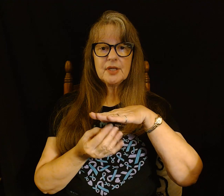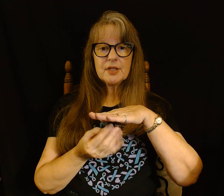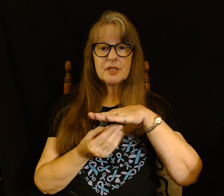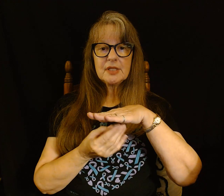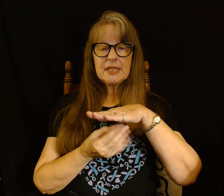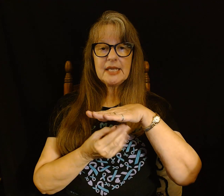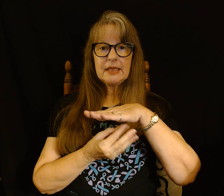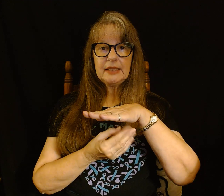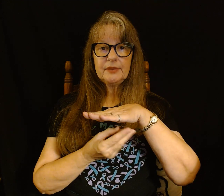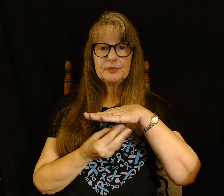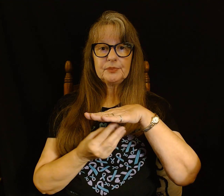this, tingling.